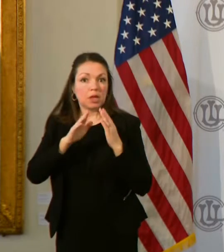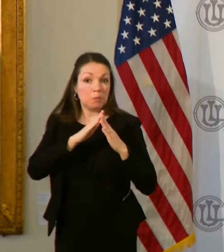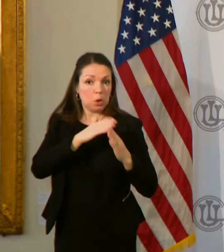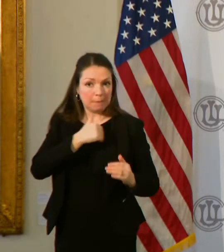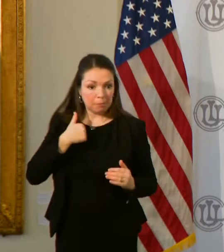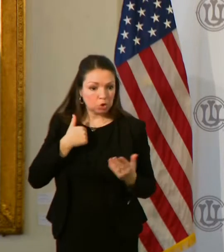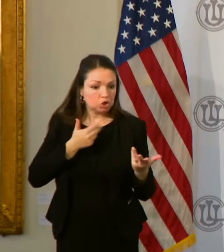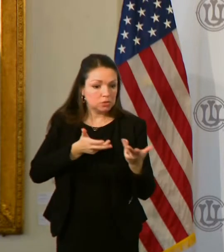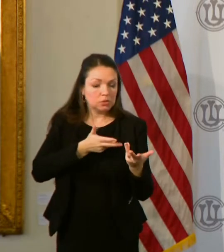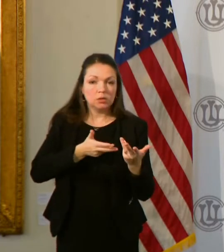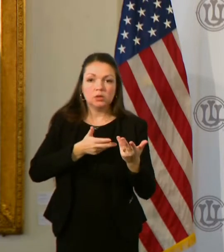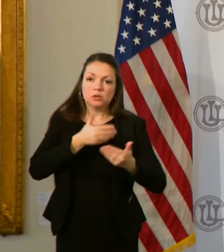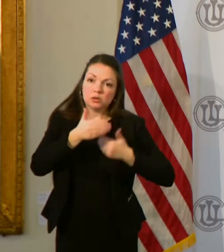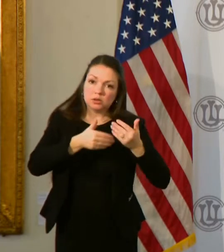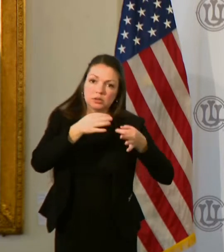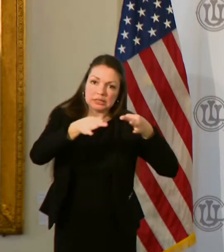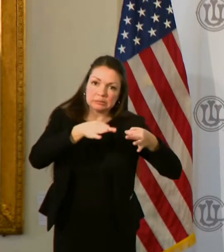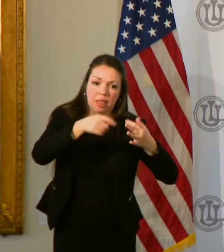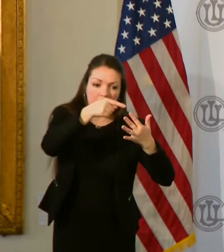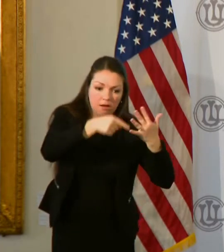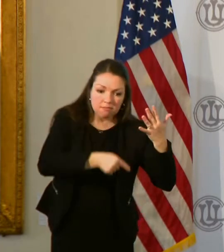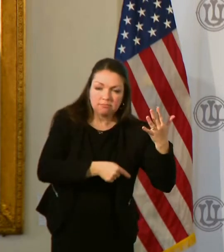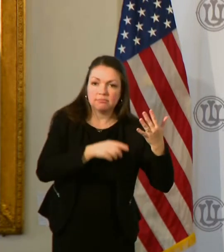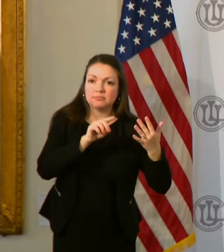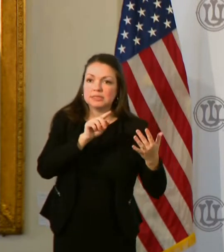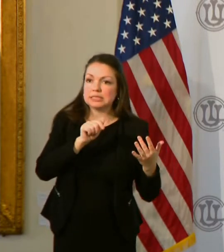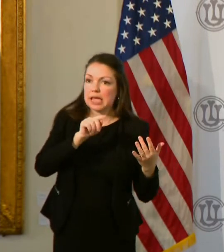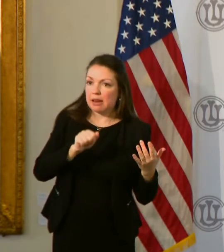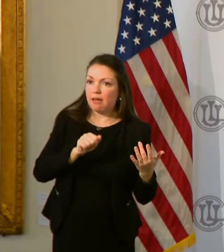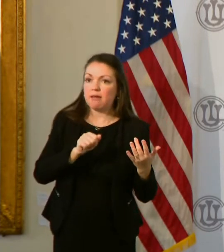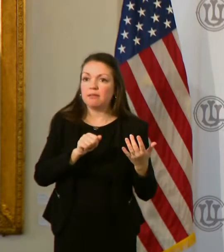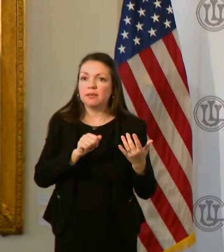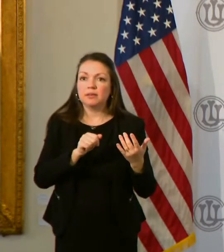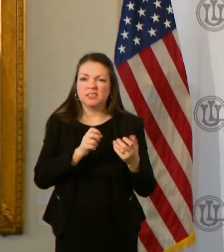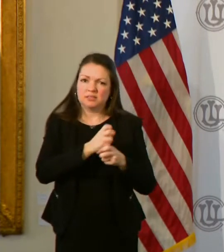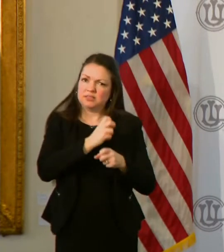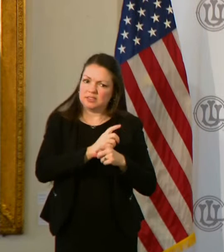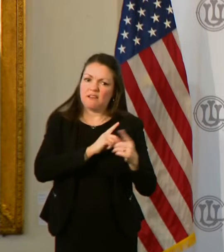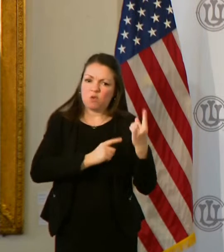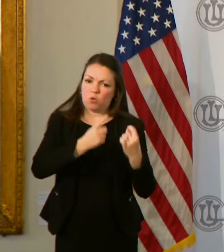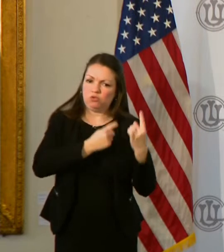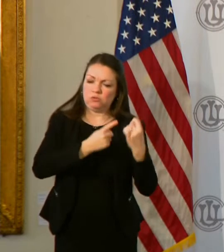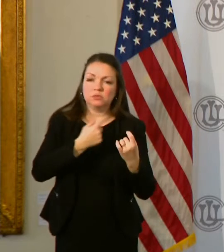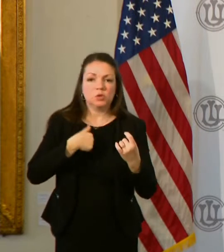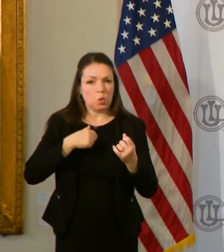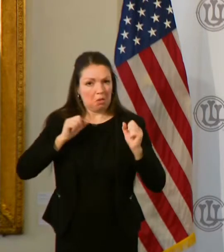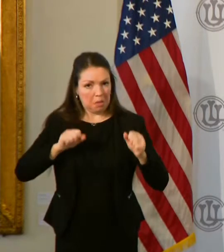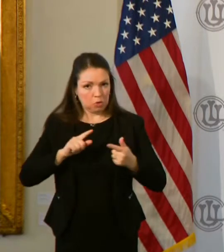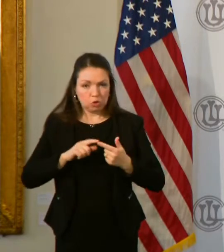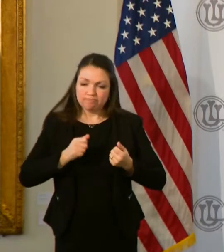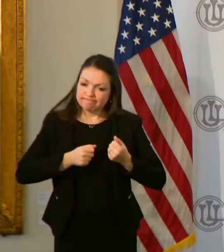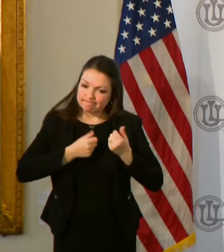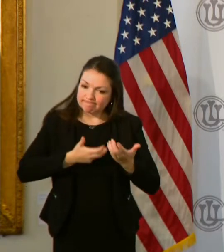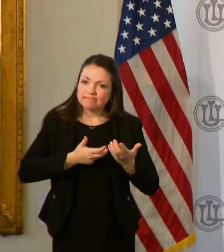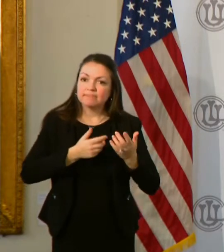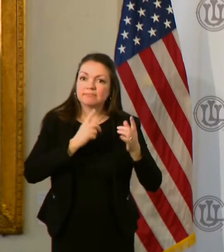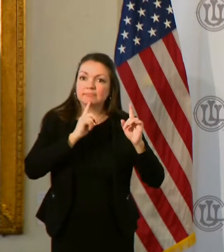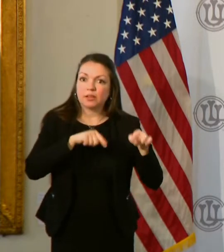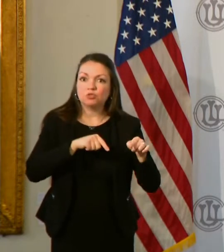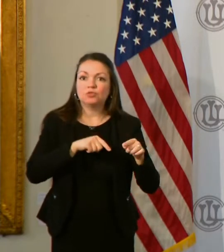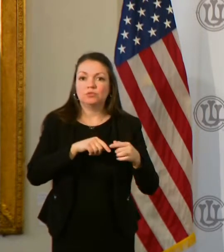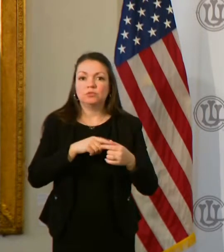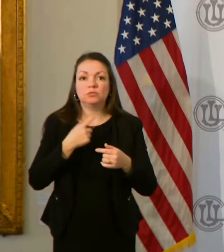to answer the tough questions, so that we are fully informed about what we are doing